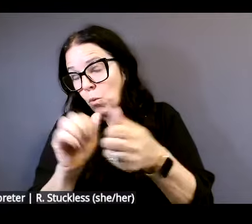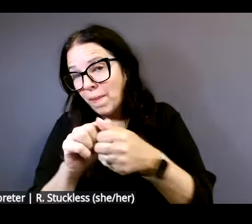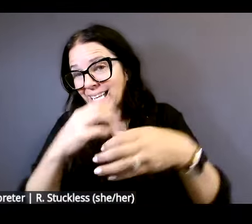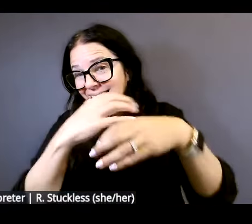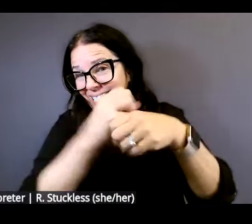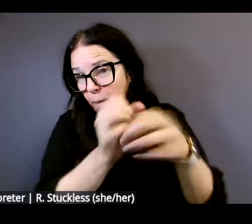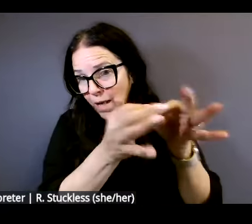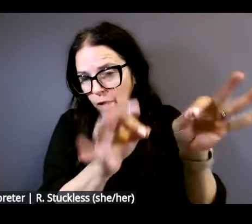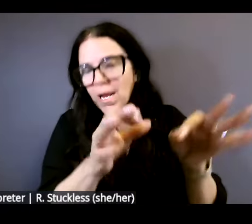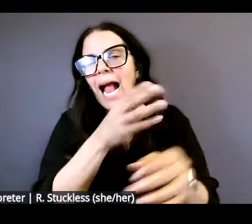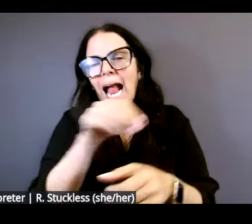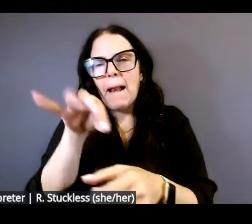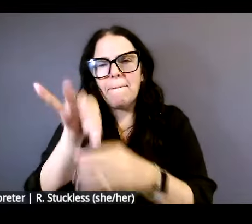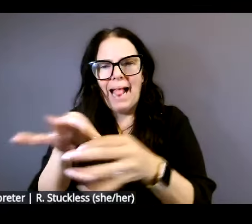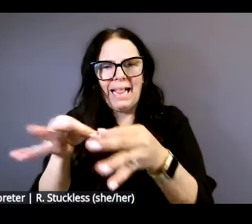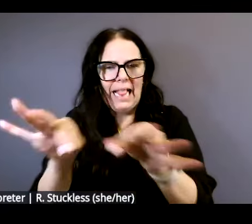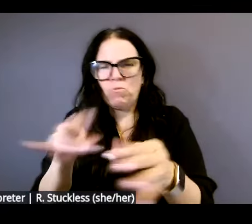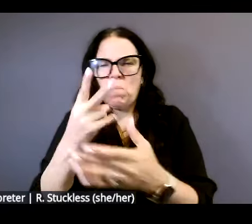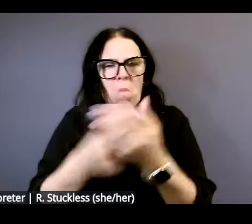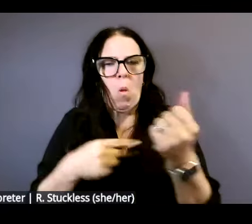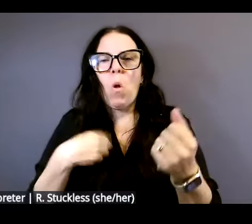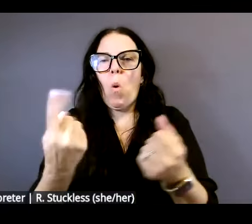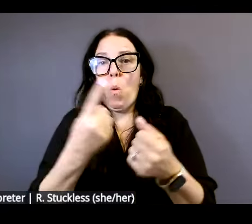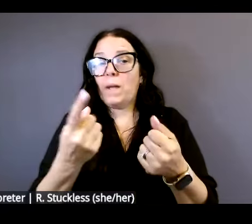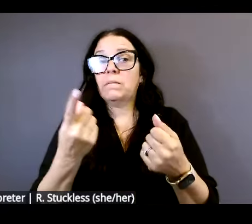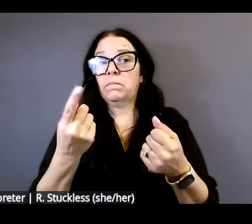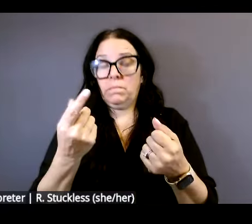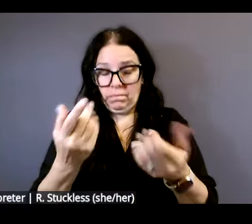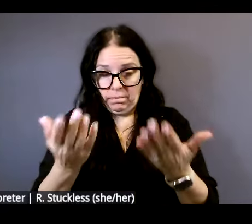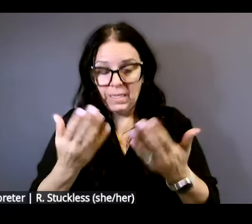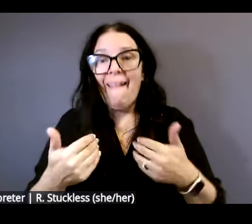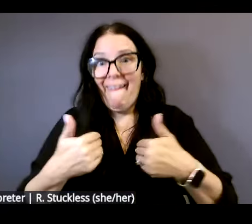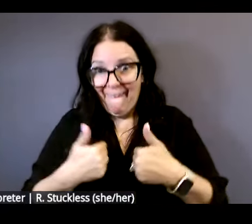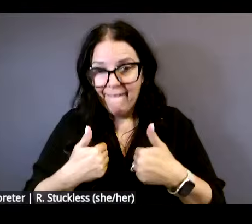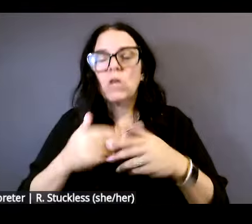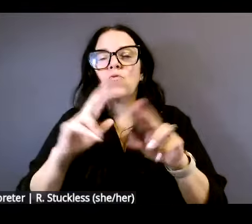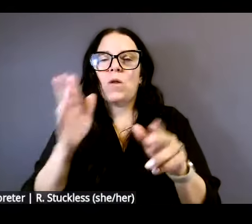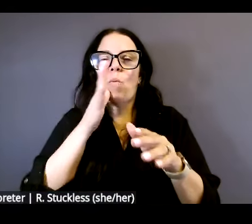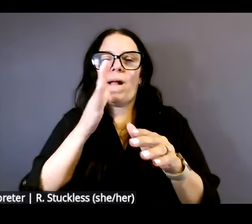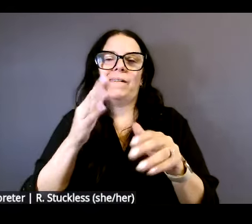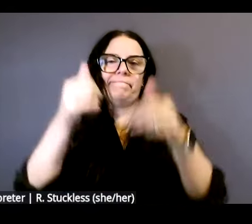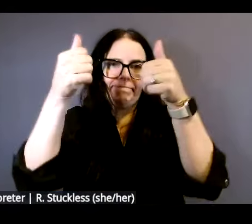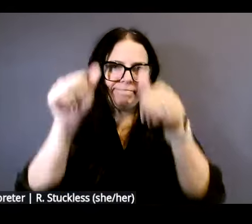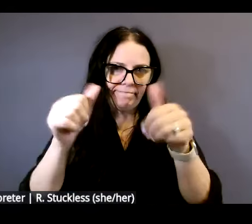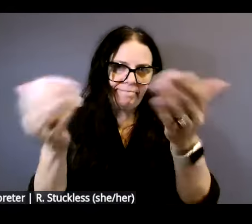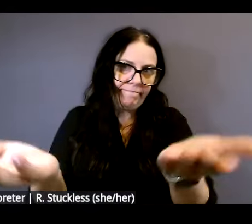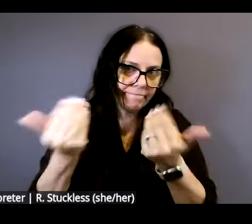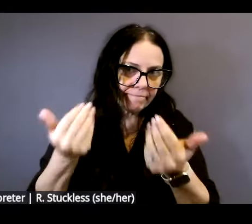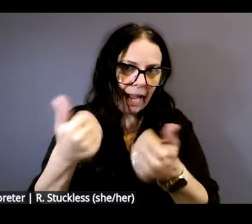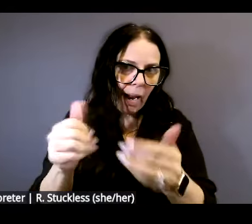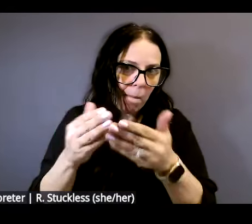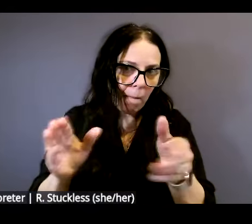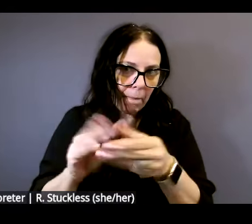language purposes. We post and we solicit any information that may be helpful that we can use to make a recommendation to the